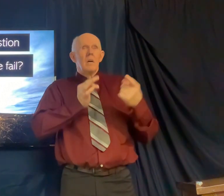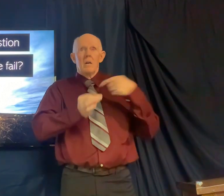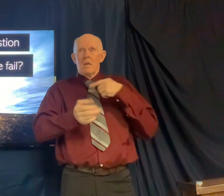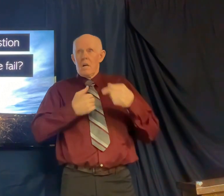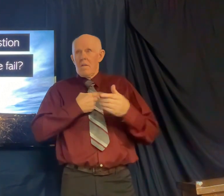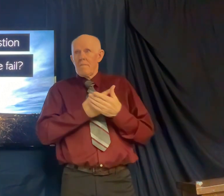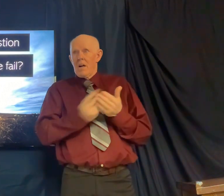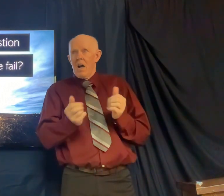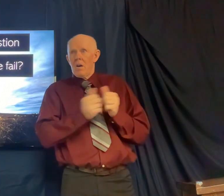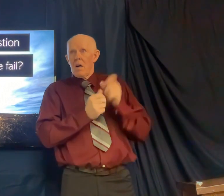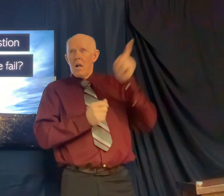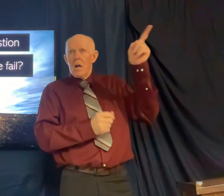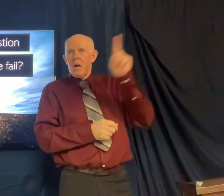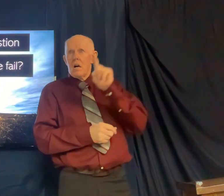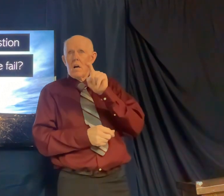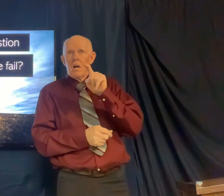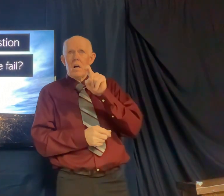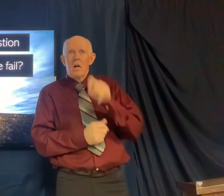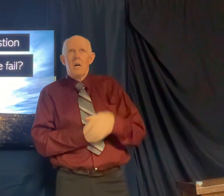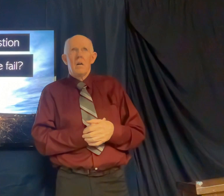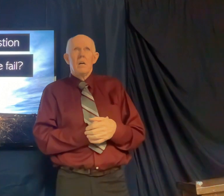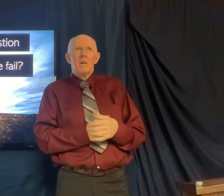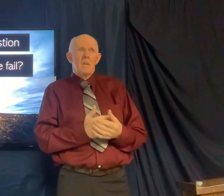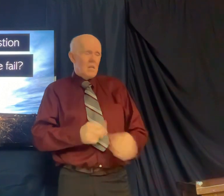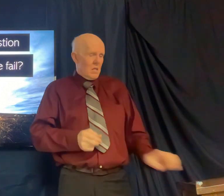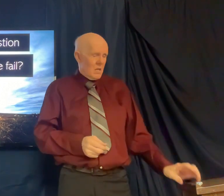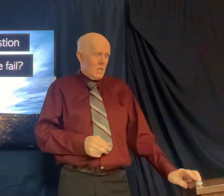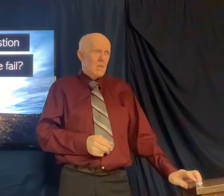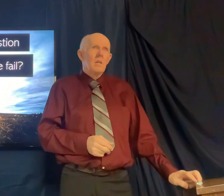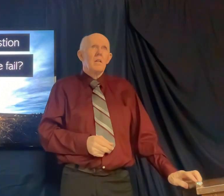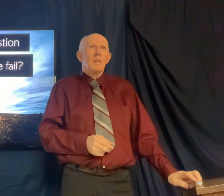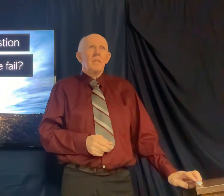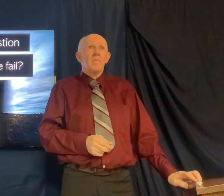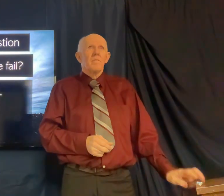with our spiritual life, do we fail with God?